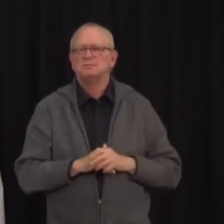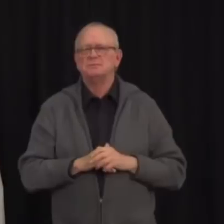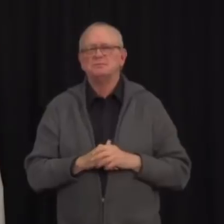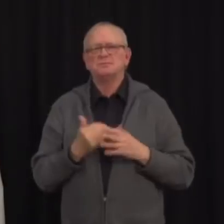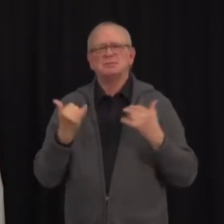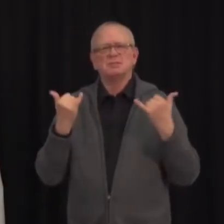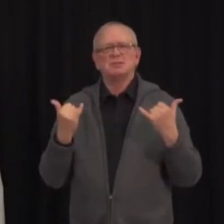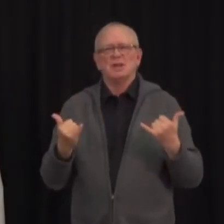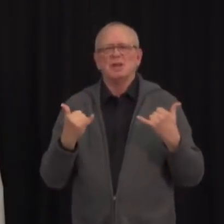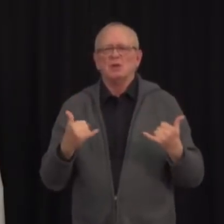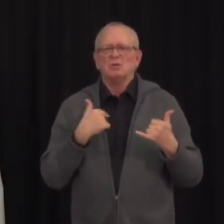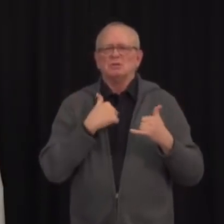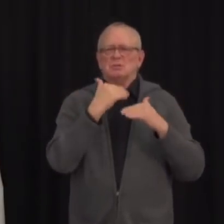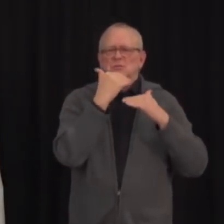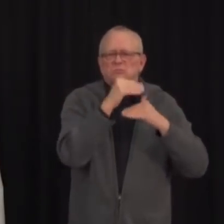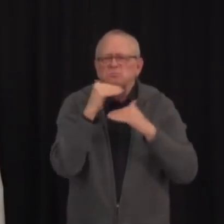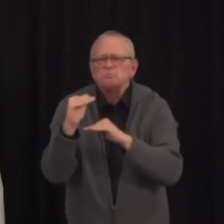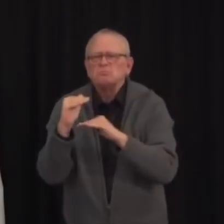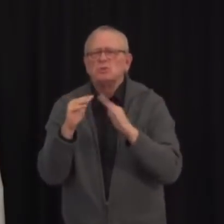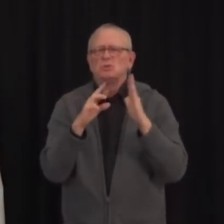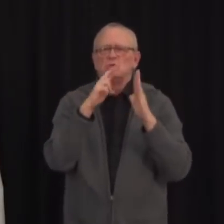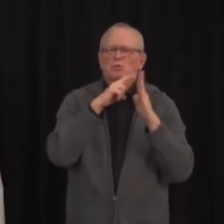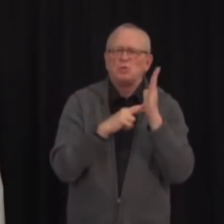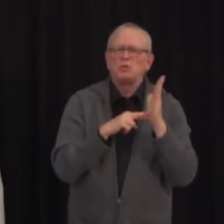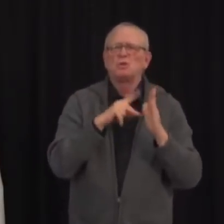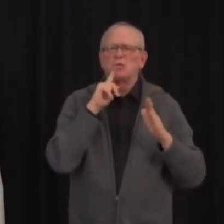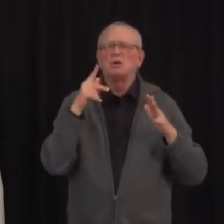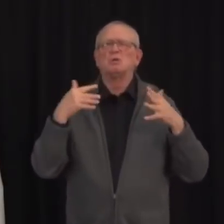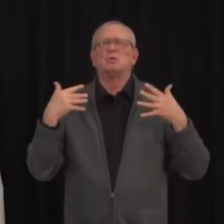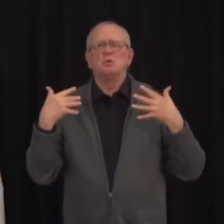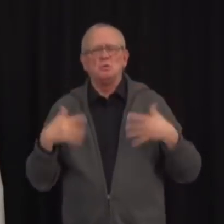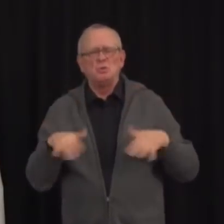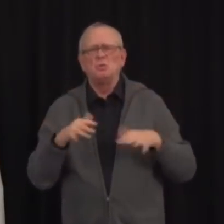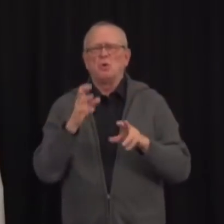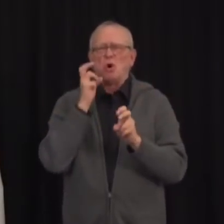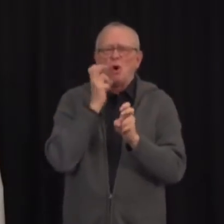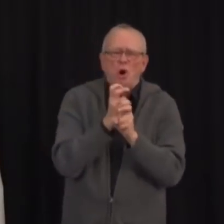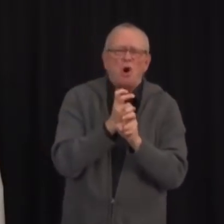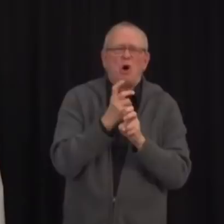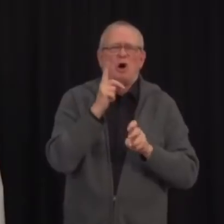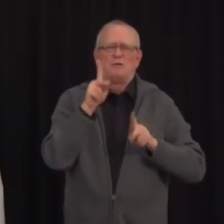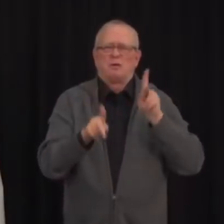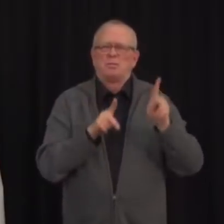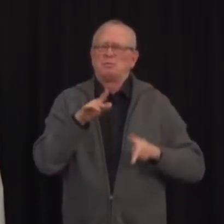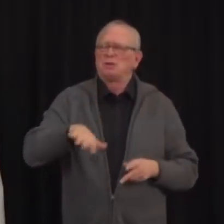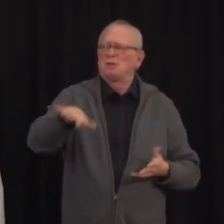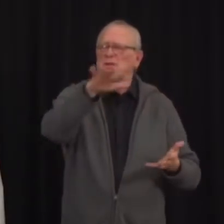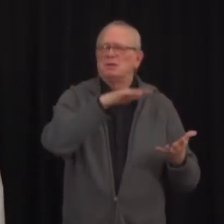difficult, but they are not the fault of law enforcement or inspectors,